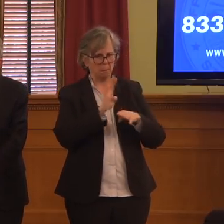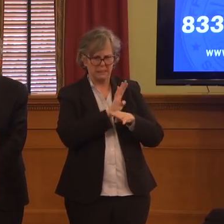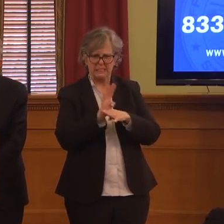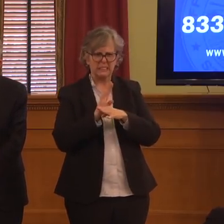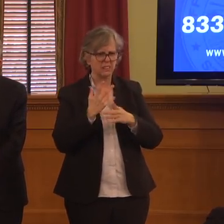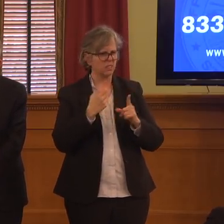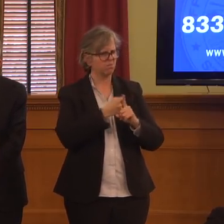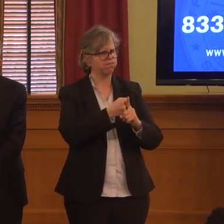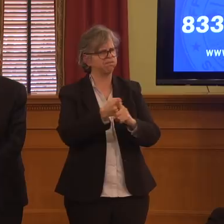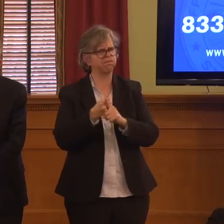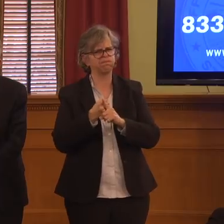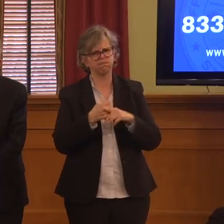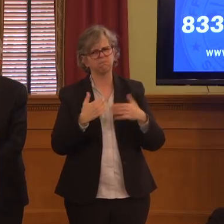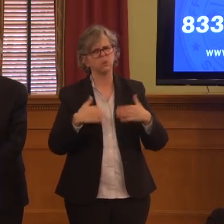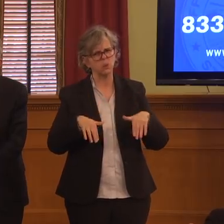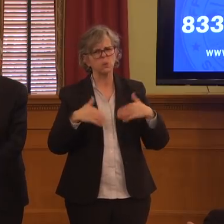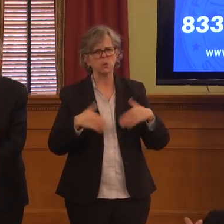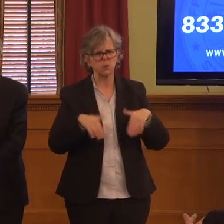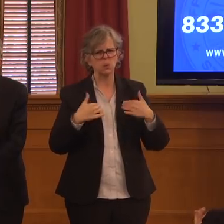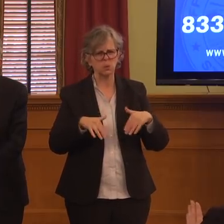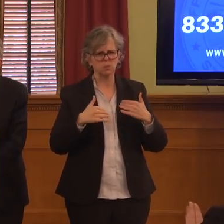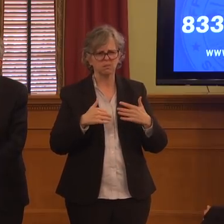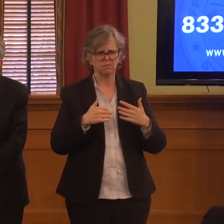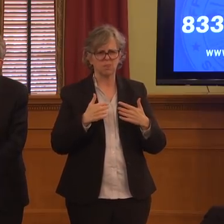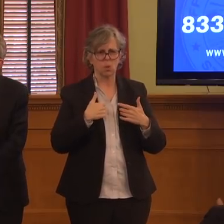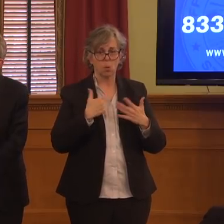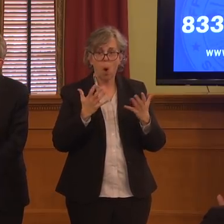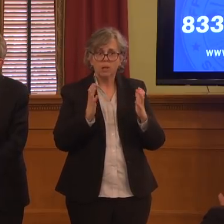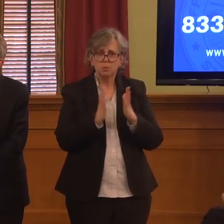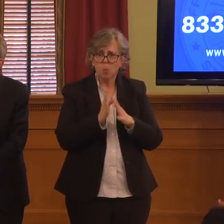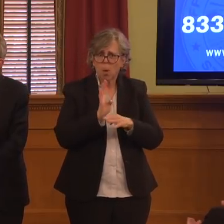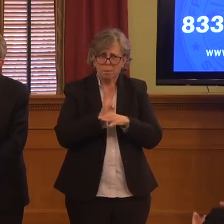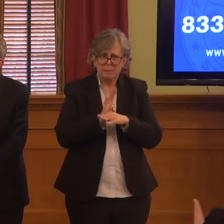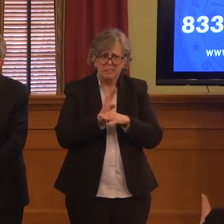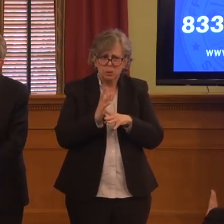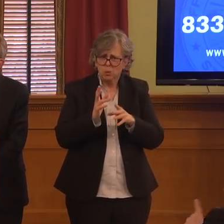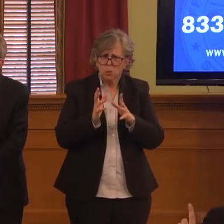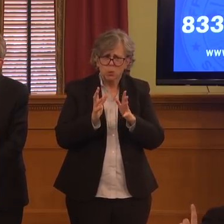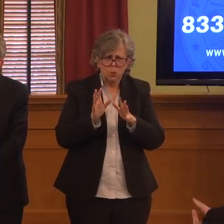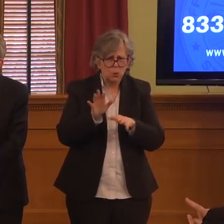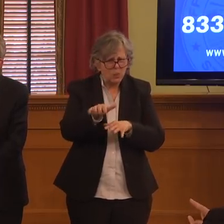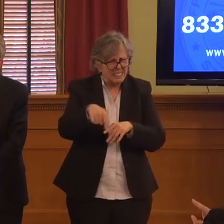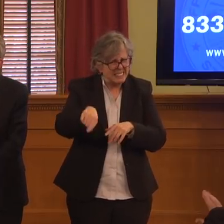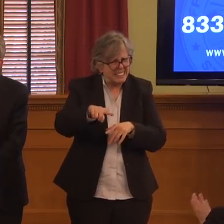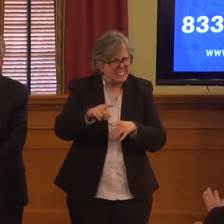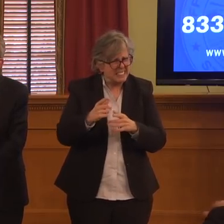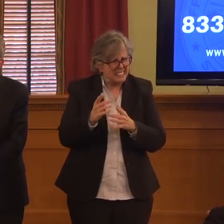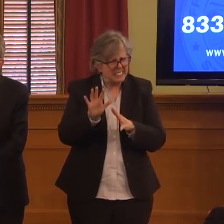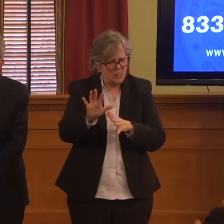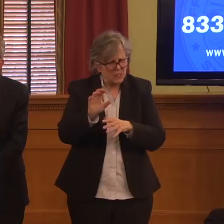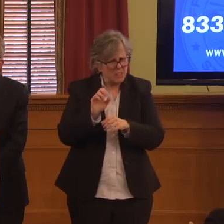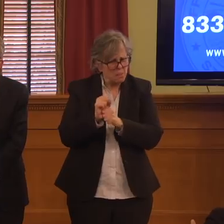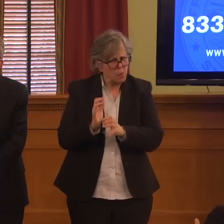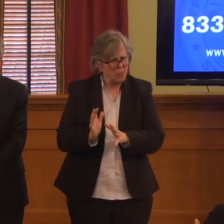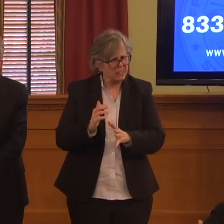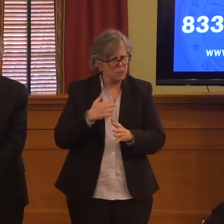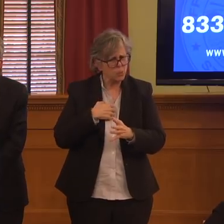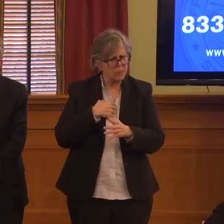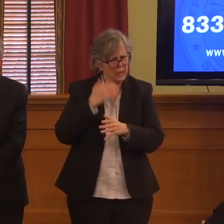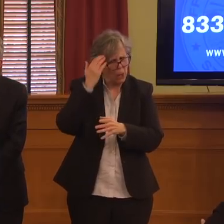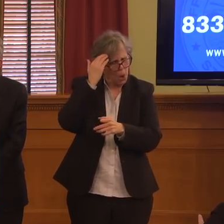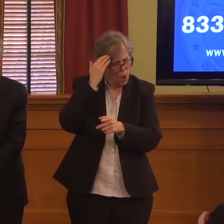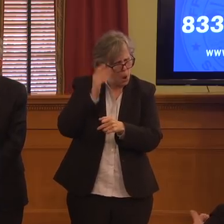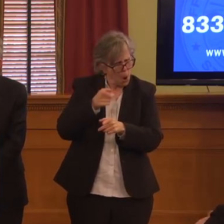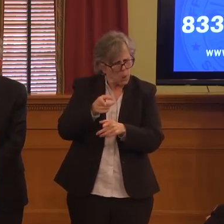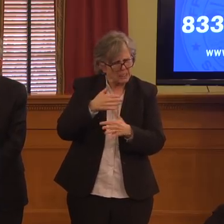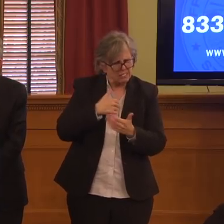want small businesses to know, and the people who work for them, that this is on our minds. We are working to